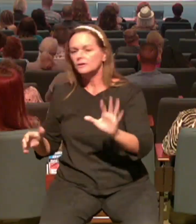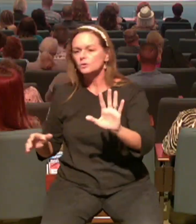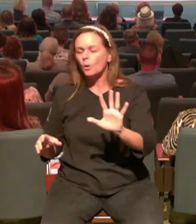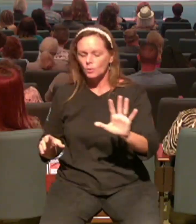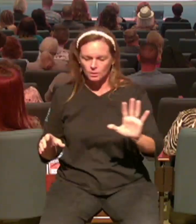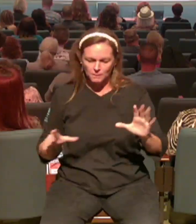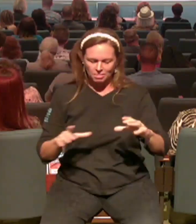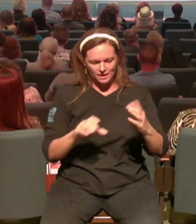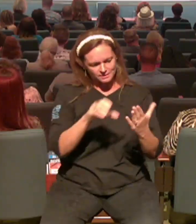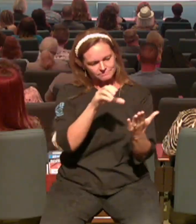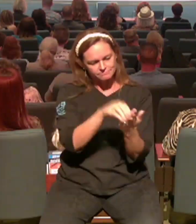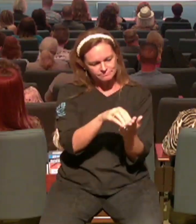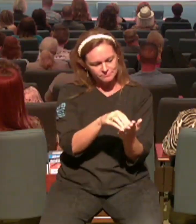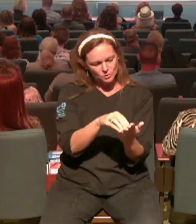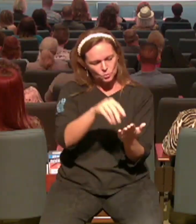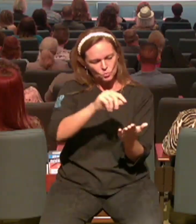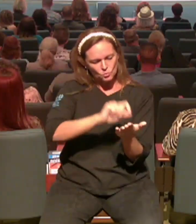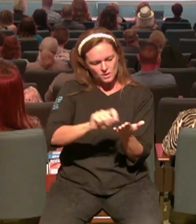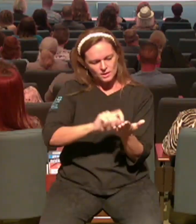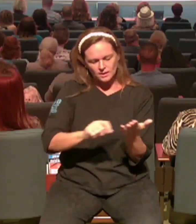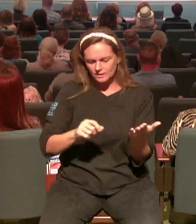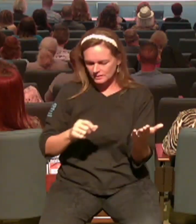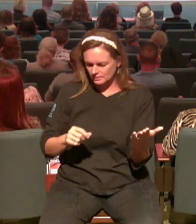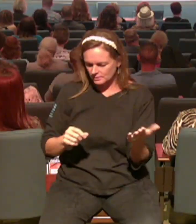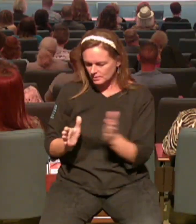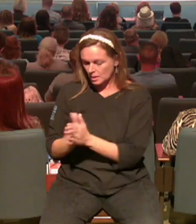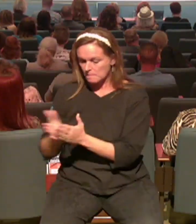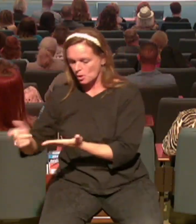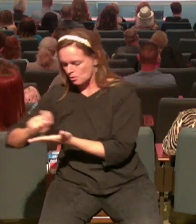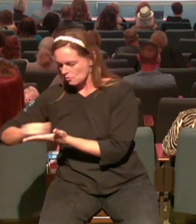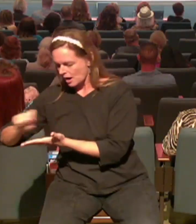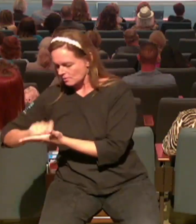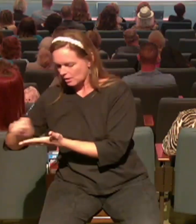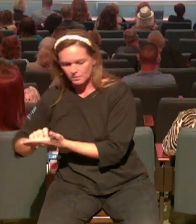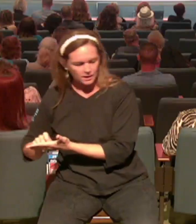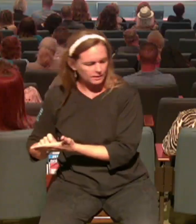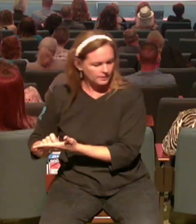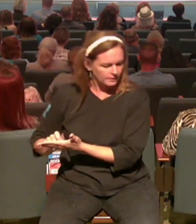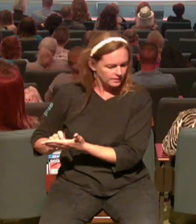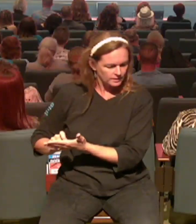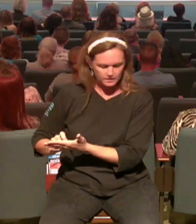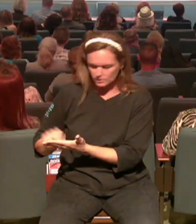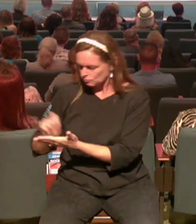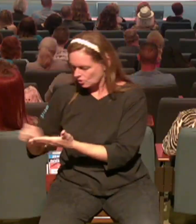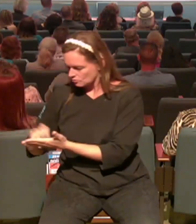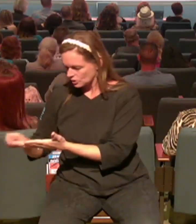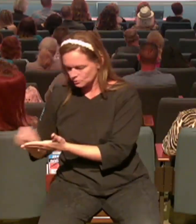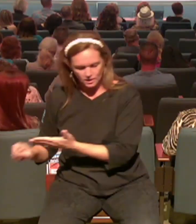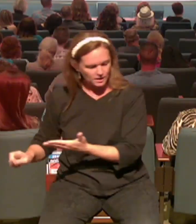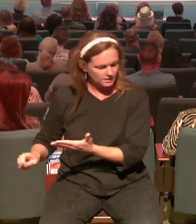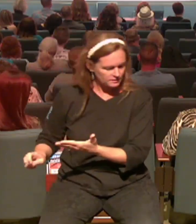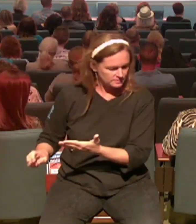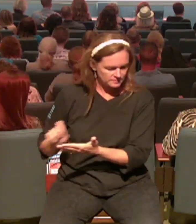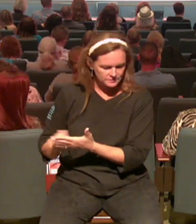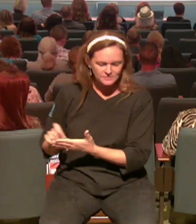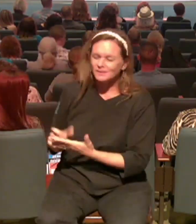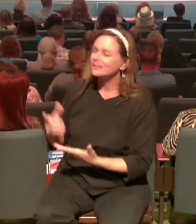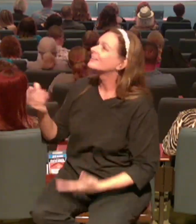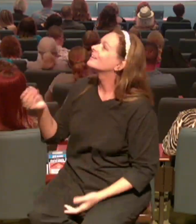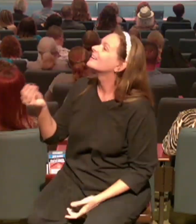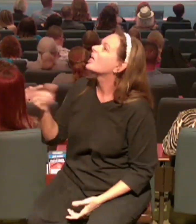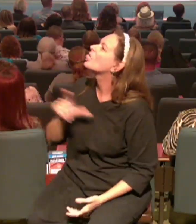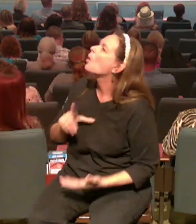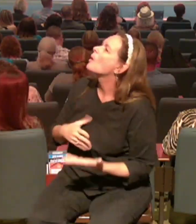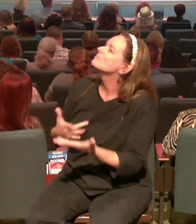and think about it and write it out and say, Lord, what is it that you want to speak into my spirit about this. And one of those verses I've been meditating on